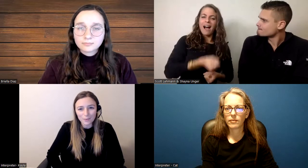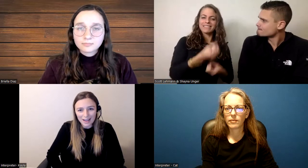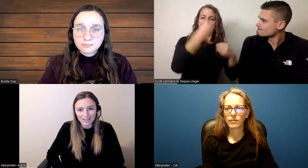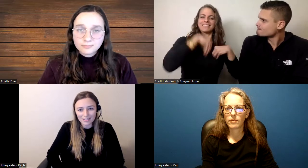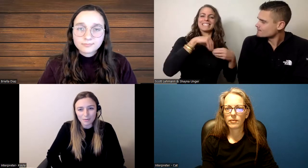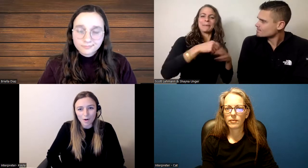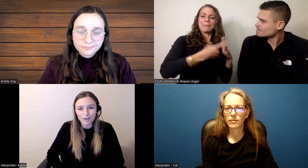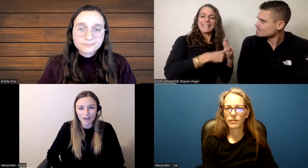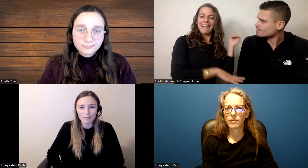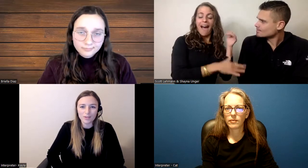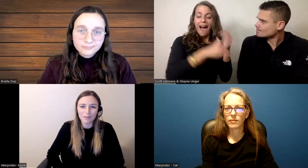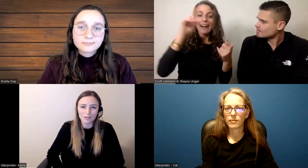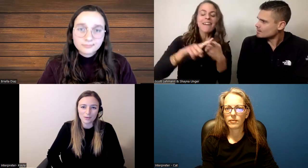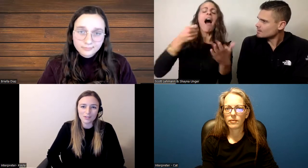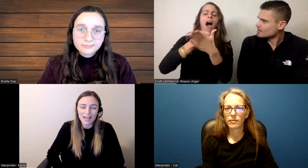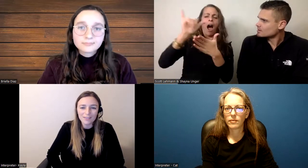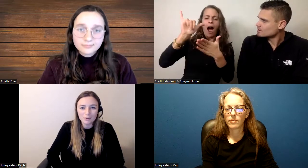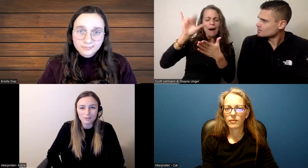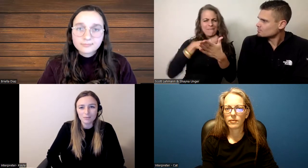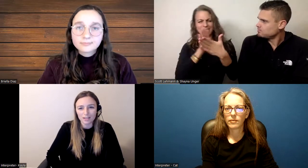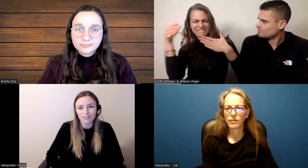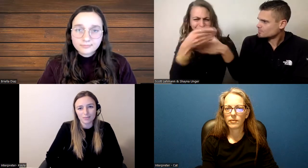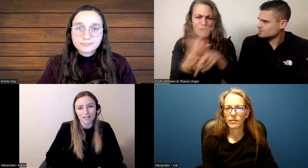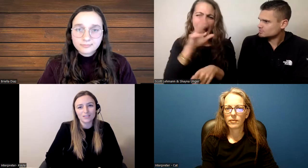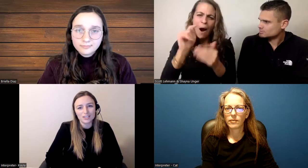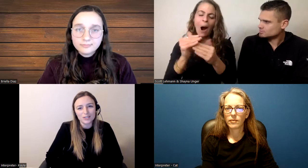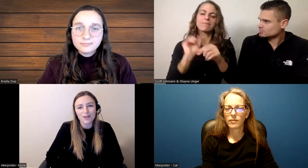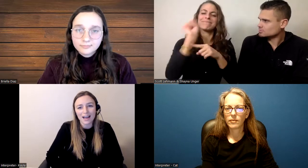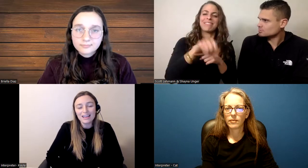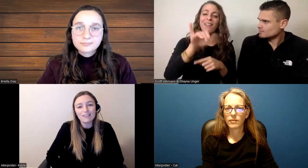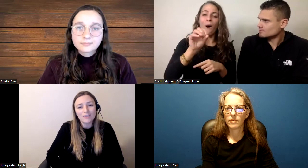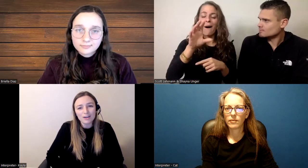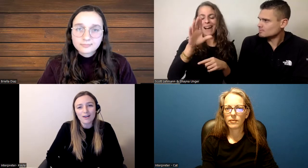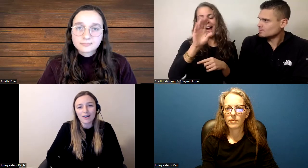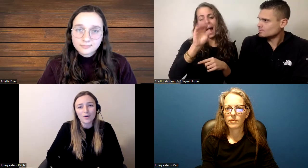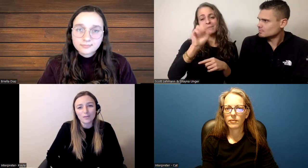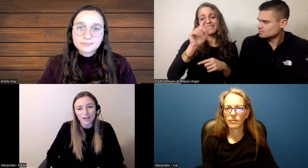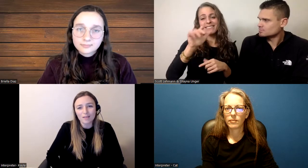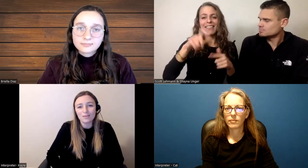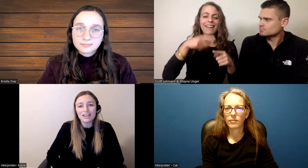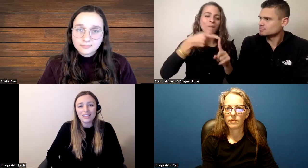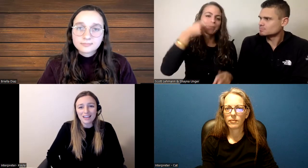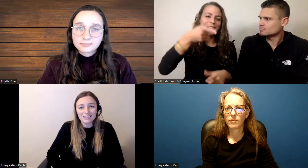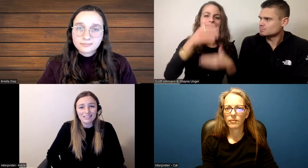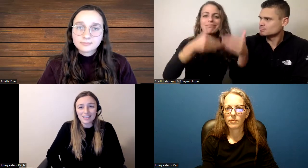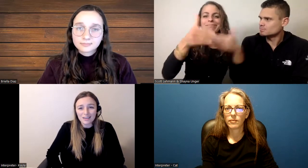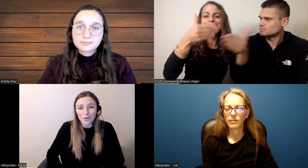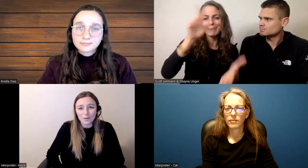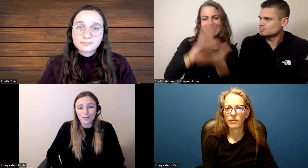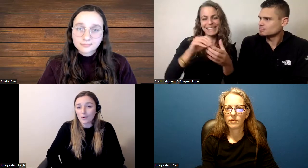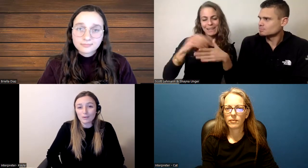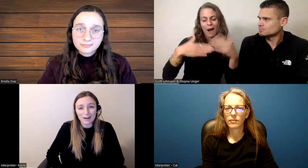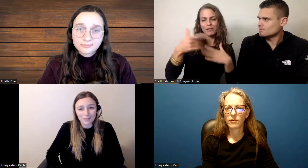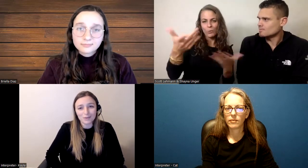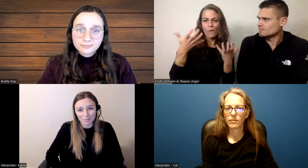another way to overcome those obstacles. They have to be able to believe in themselves to do that and figure out how to overcome and get